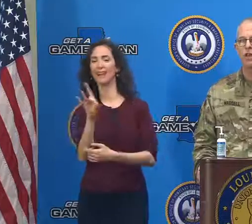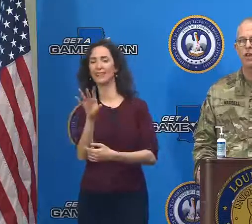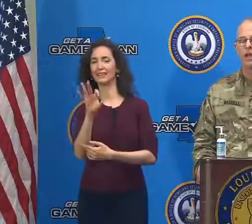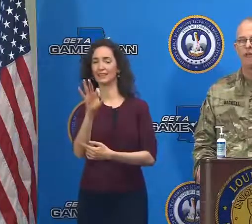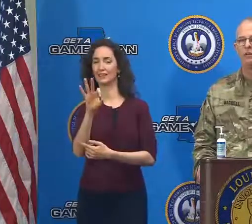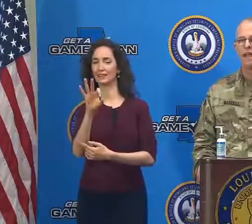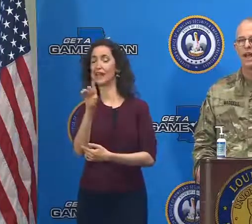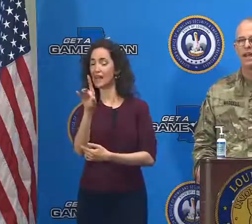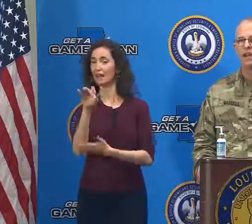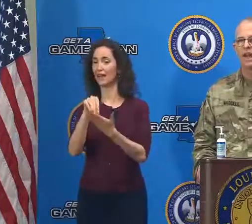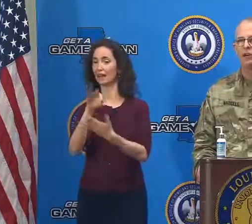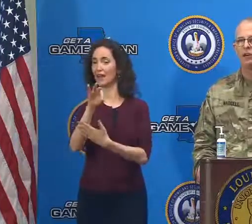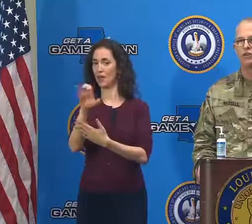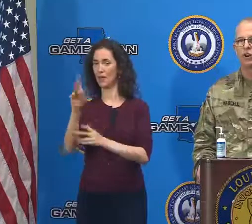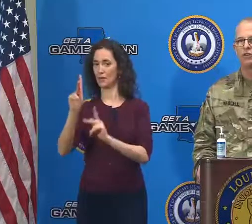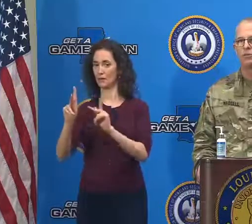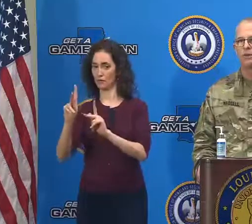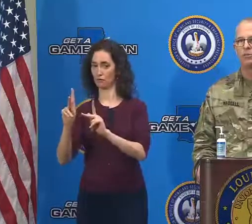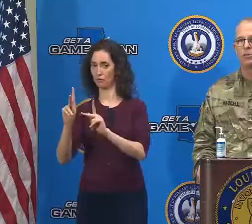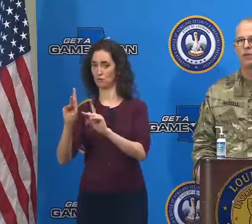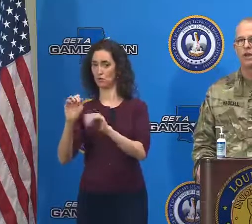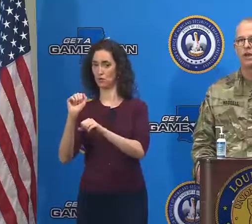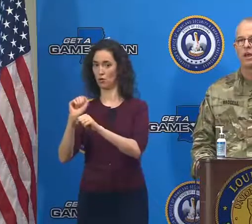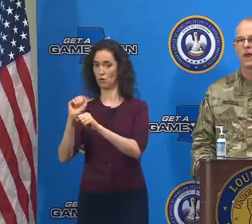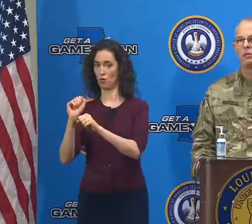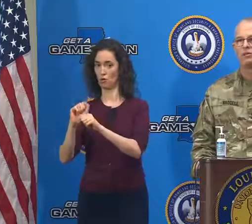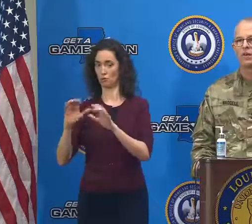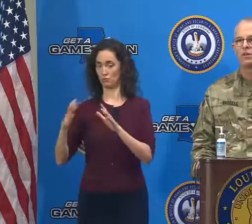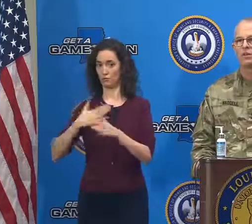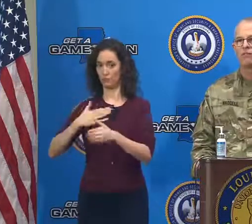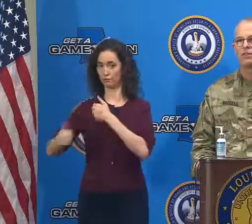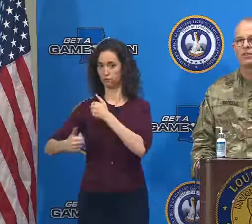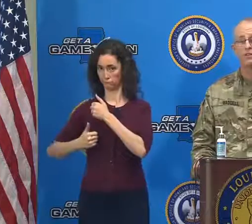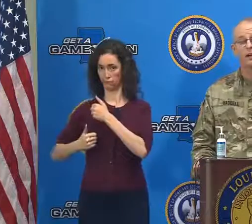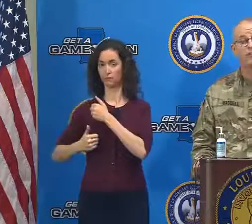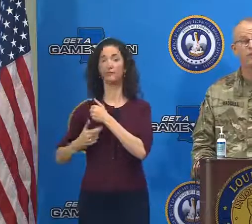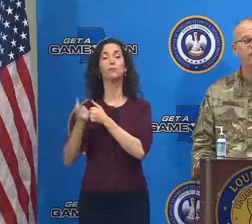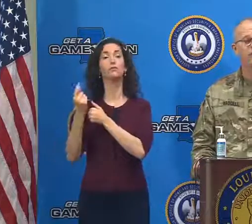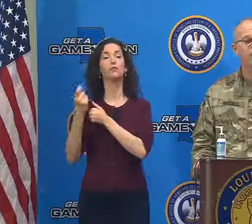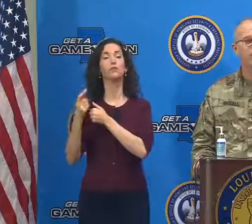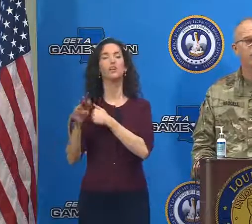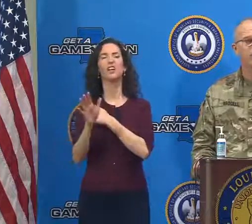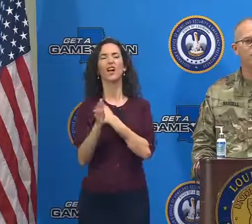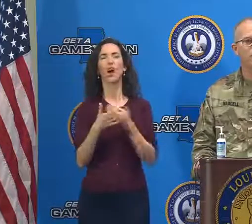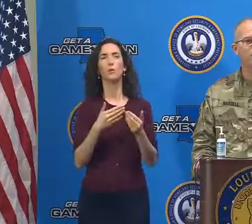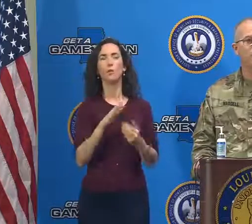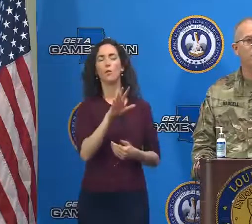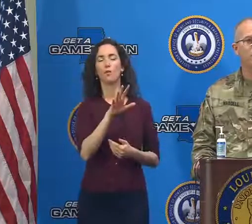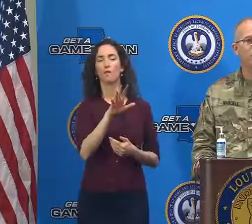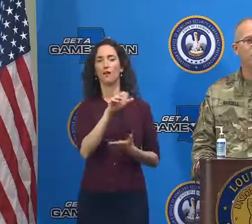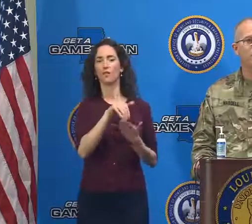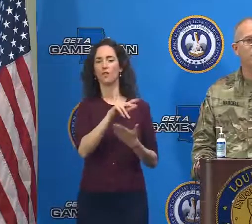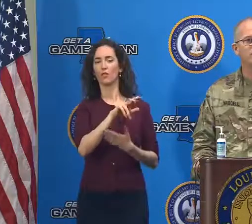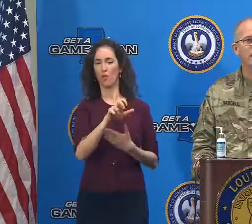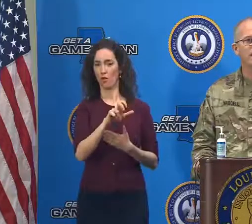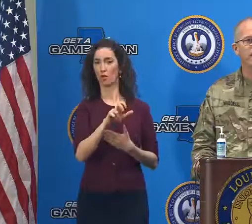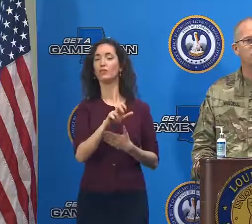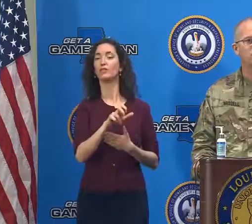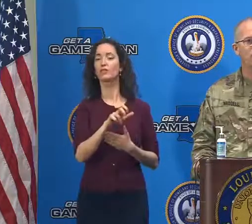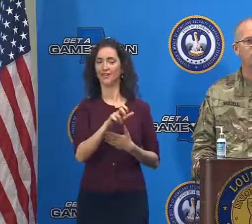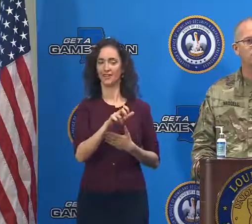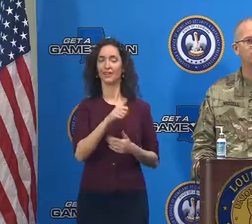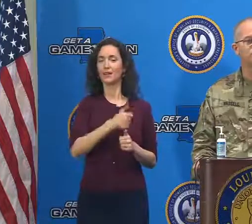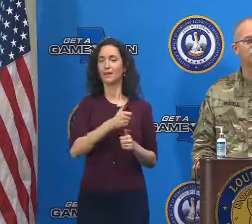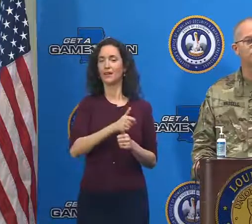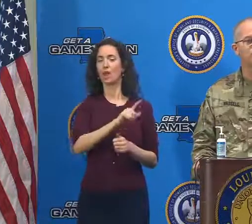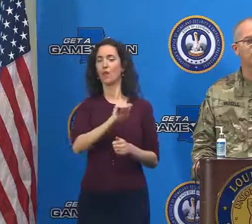members, and of that 8,900 service members, I would share that nearly 5,300 of those are Louisiana